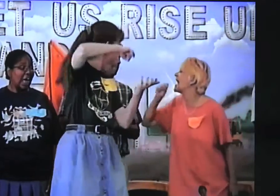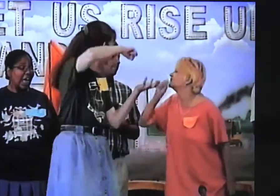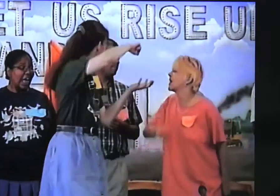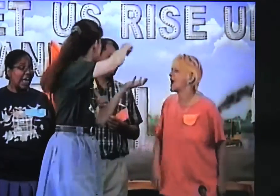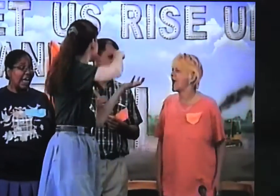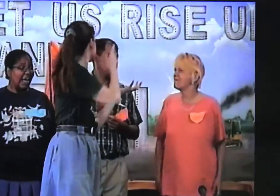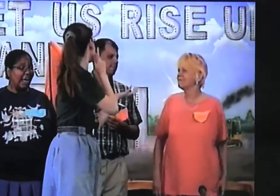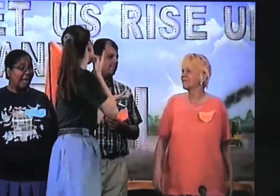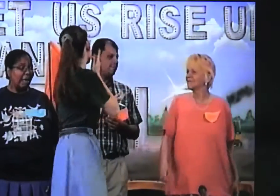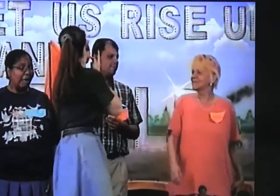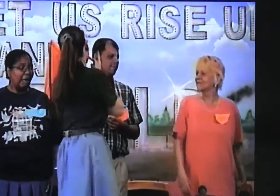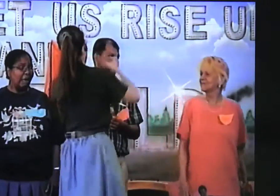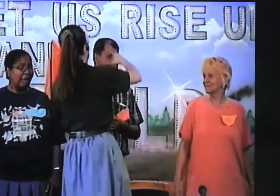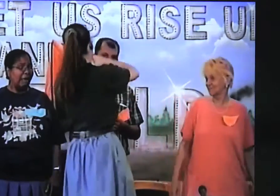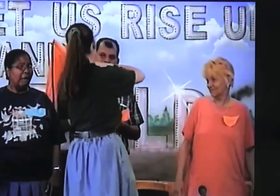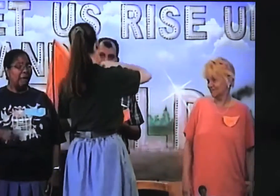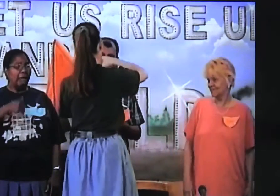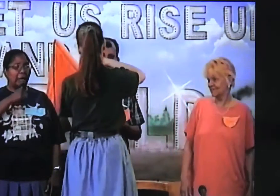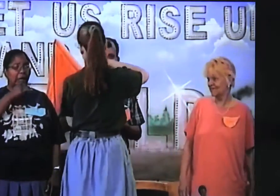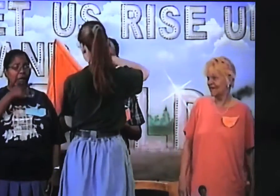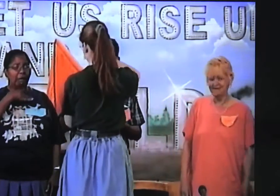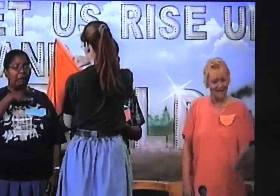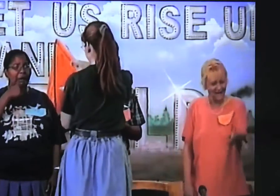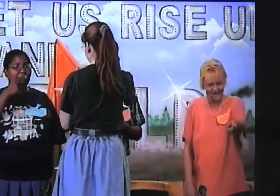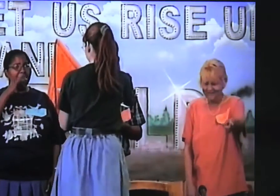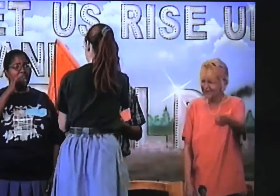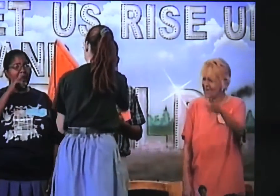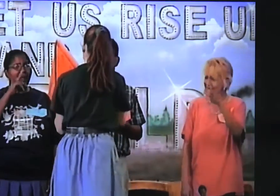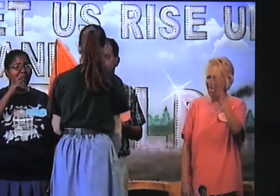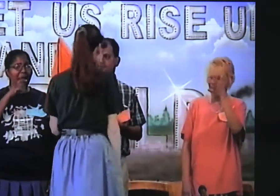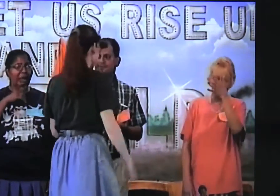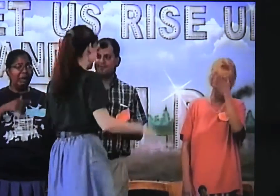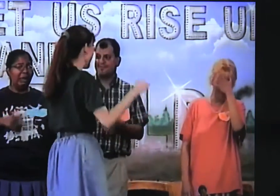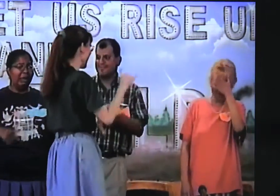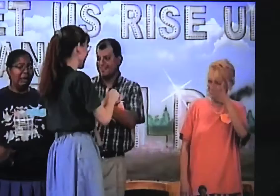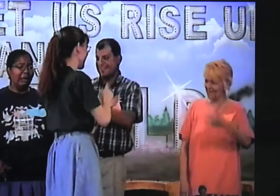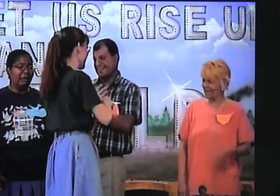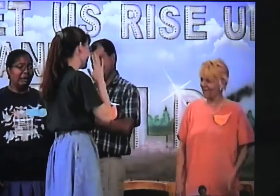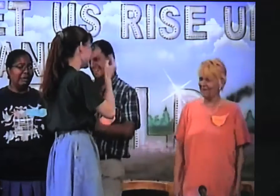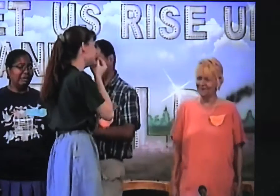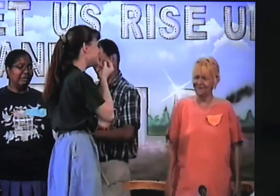Right there.